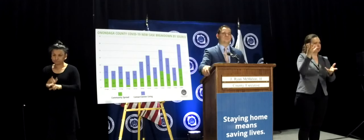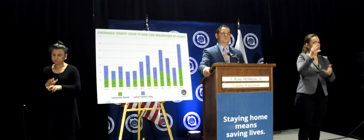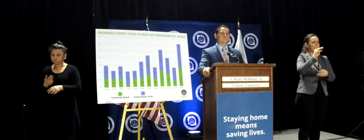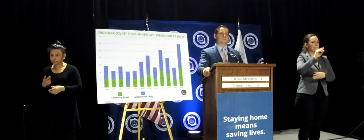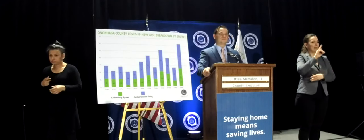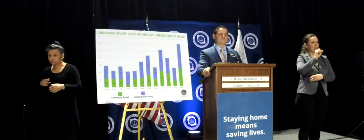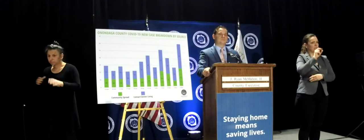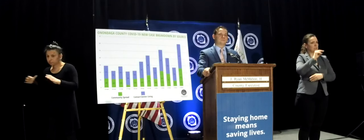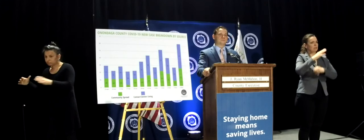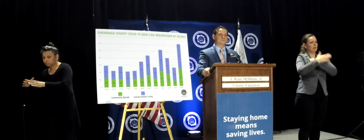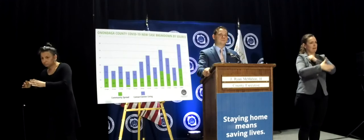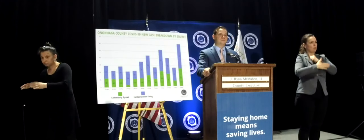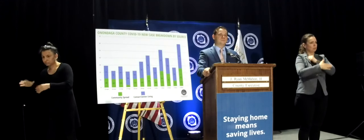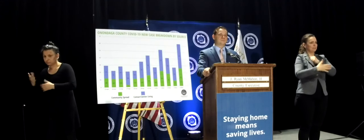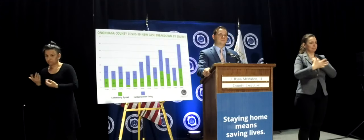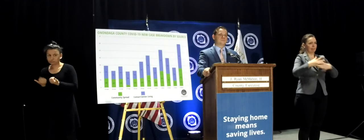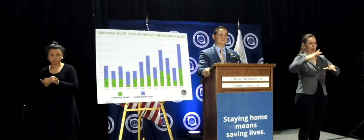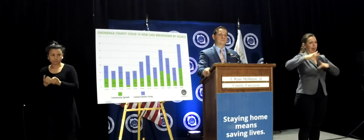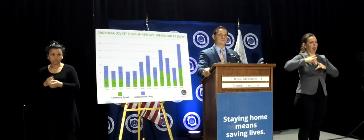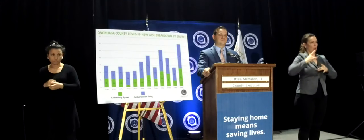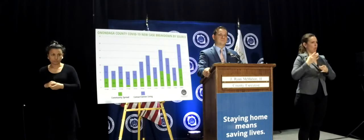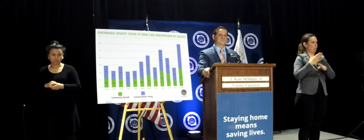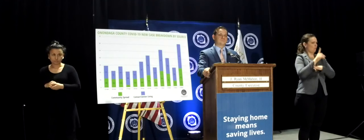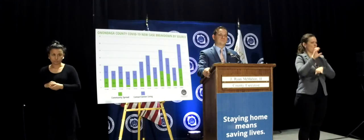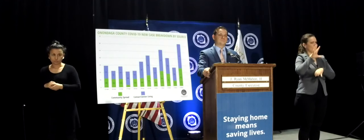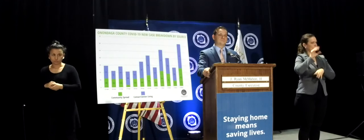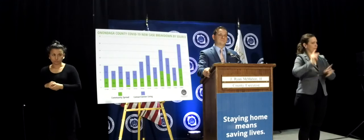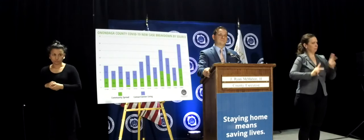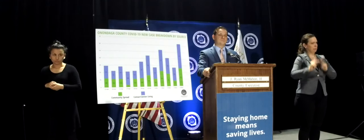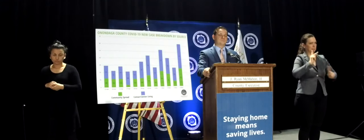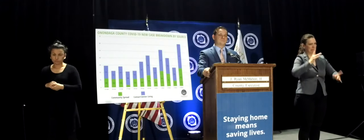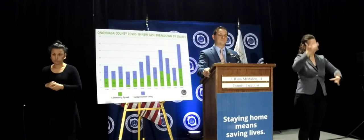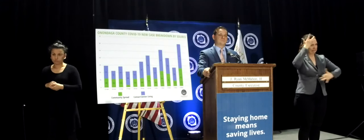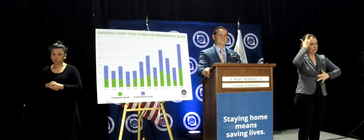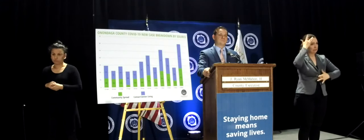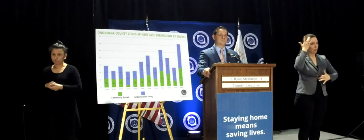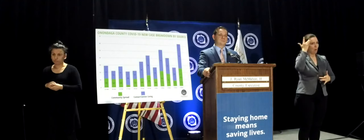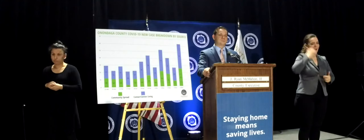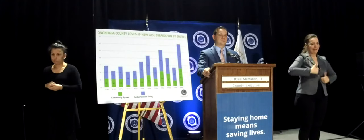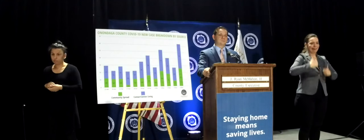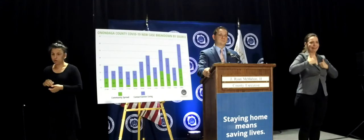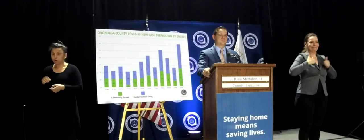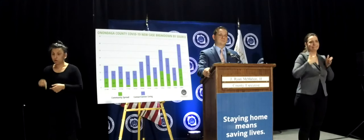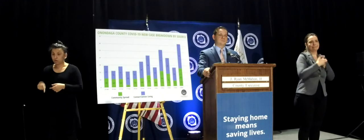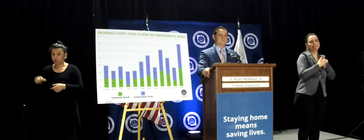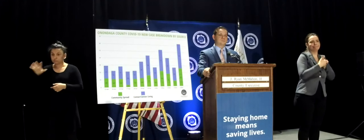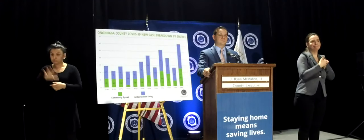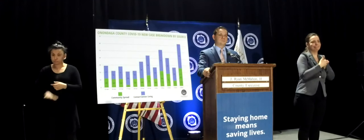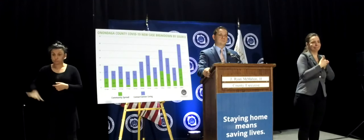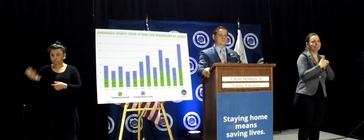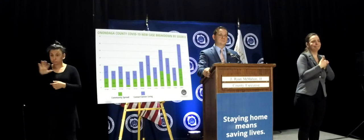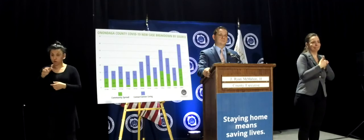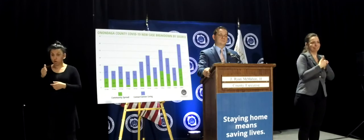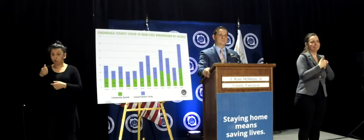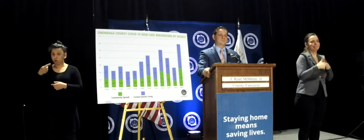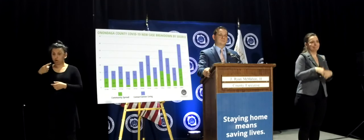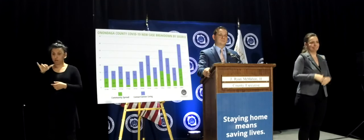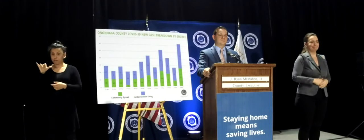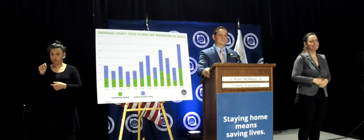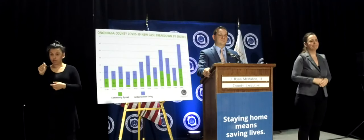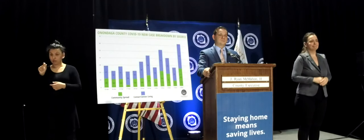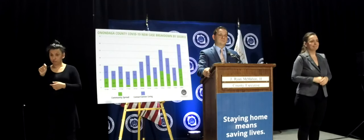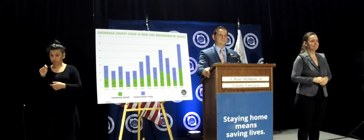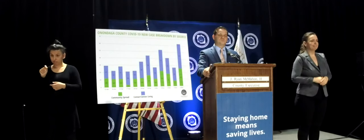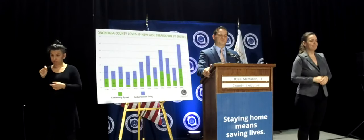Any similar living arrangements in Onondaga County that you're watching, and will what's going on in Madison County affect any kind